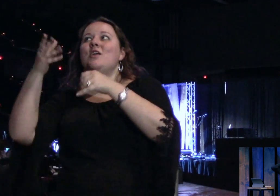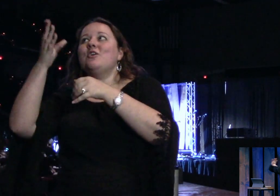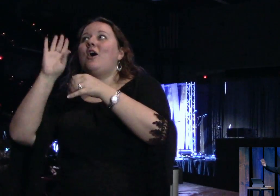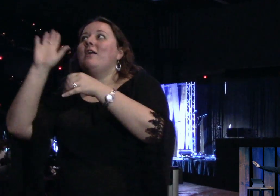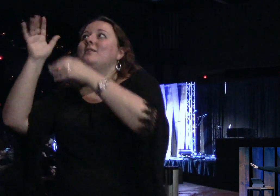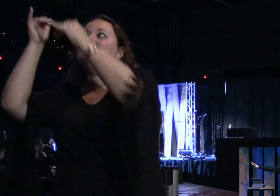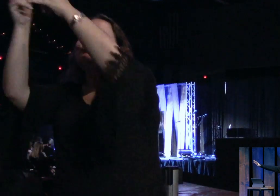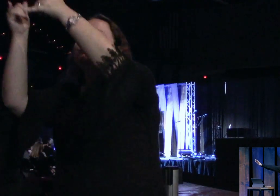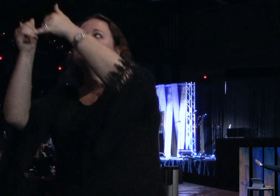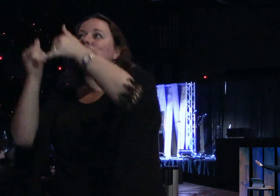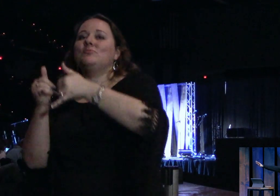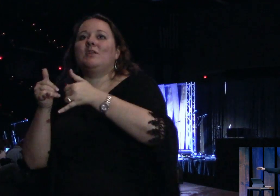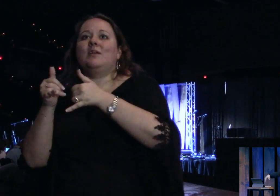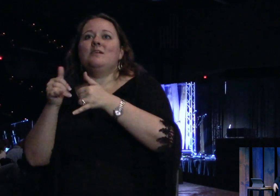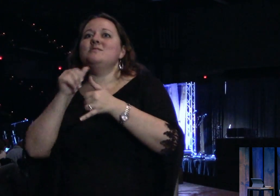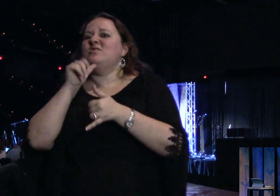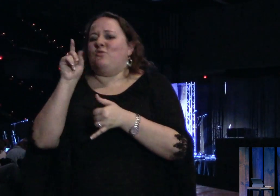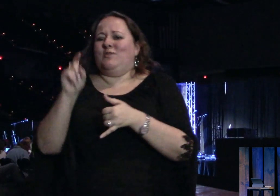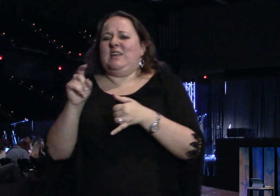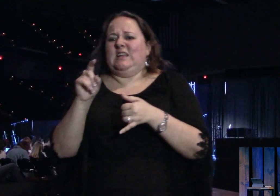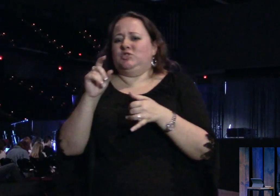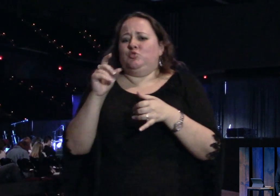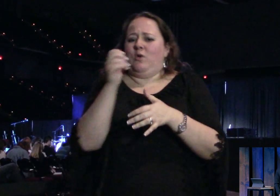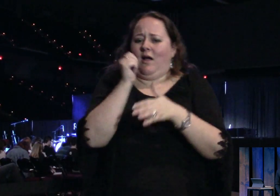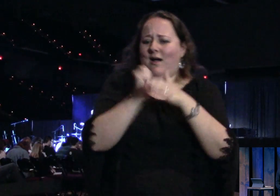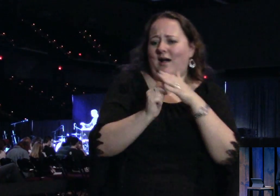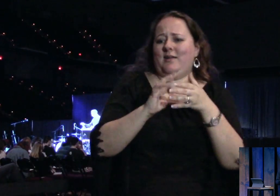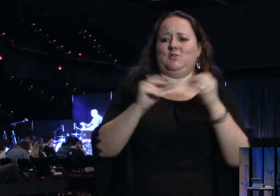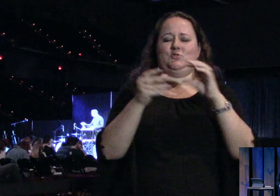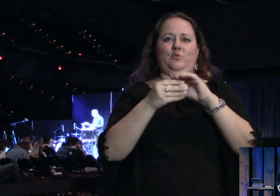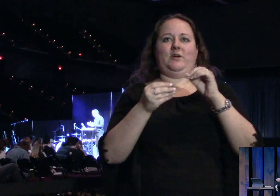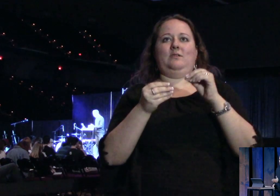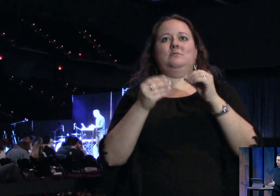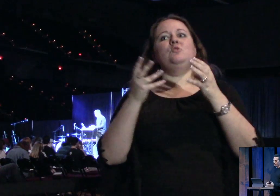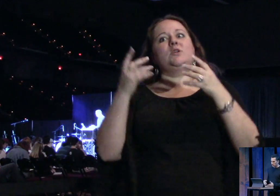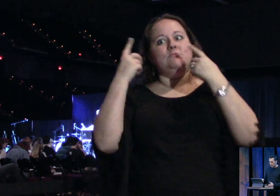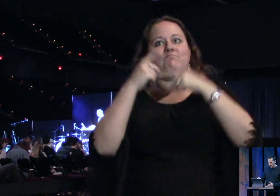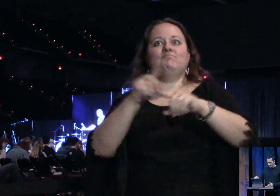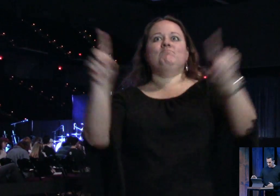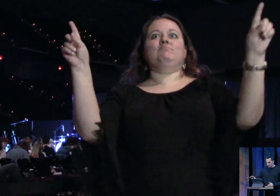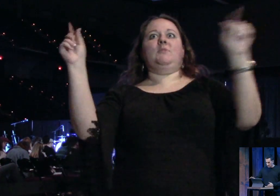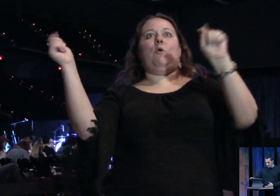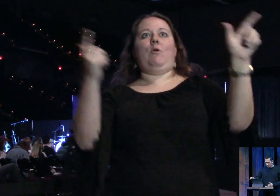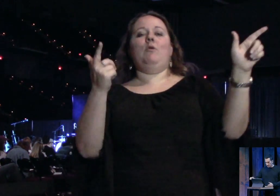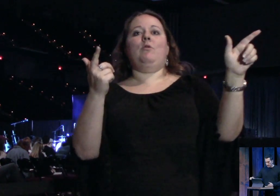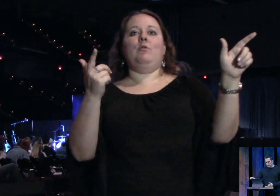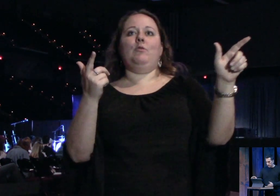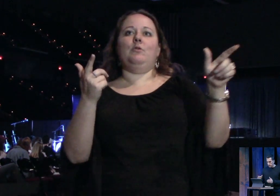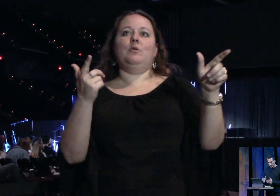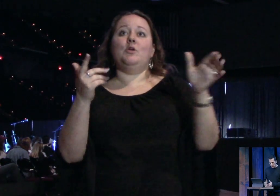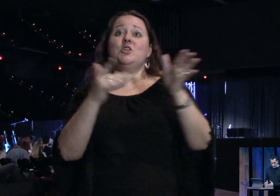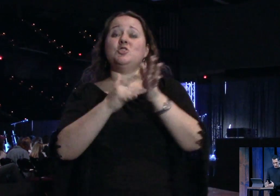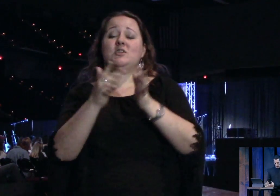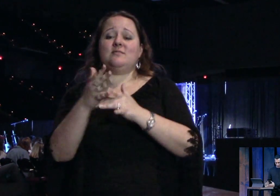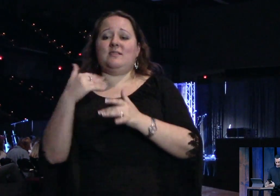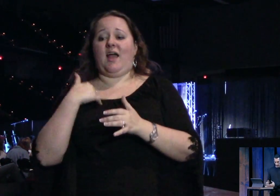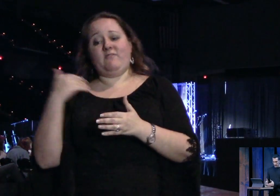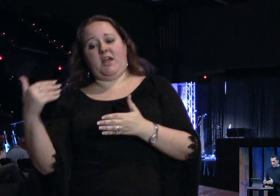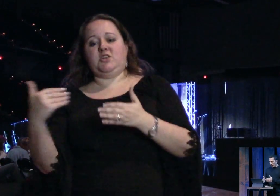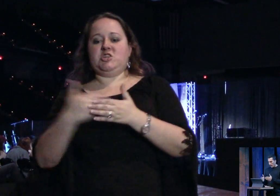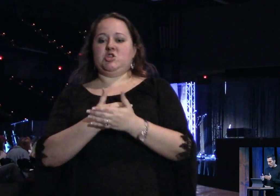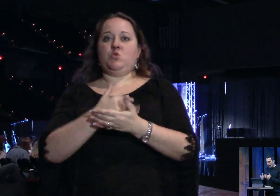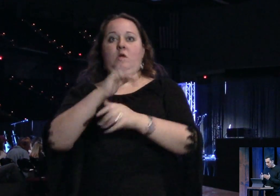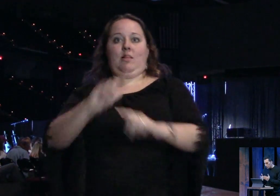now trophies of God's grace, and you don't have a story to hide, you have a story to tell. Because of Jesus, you have